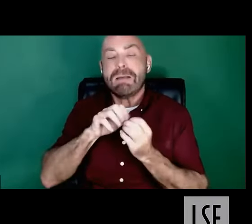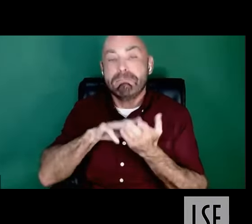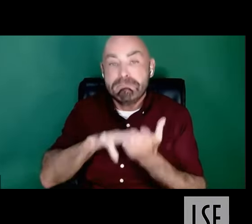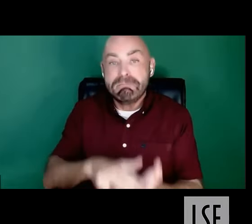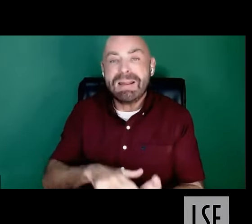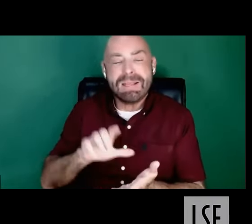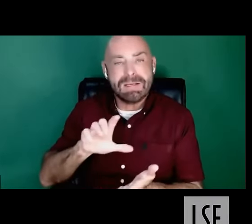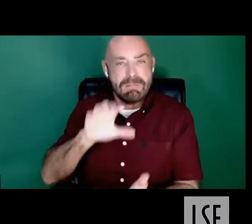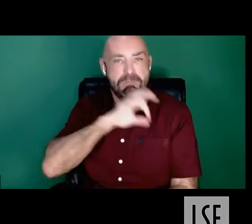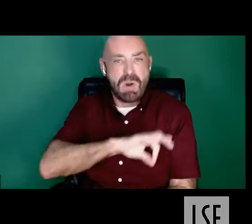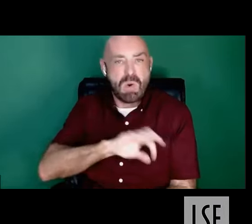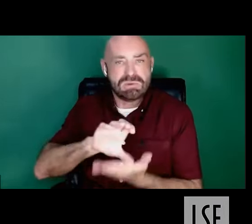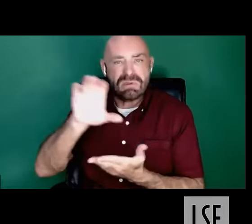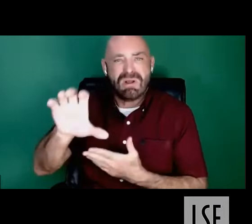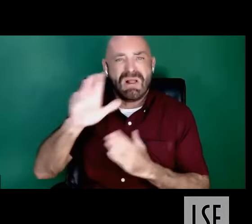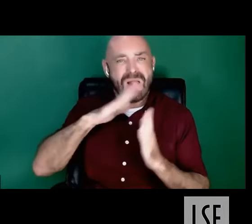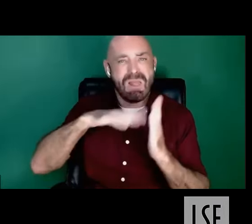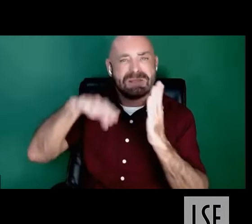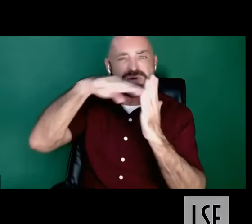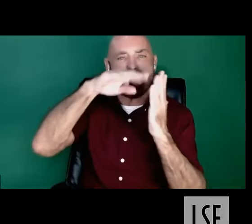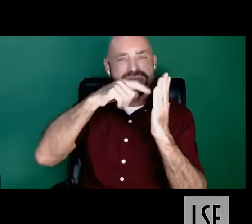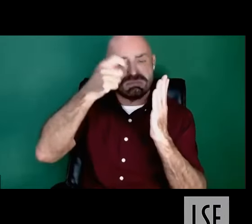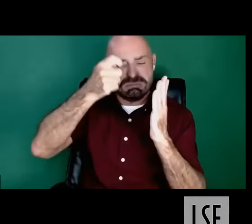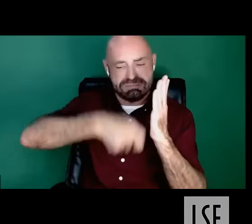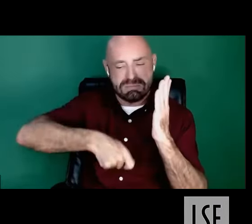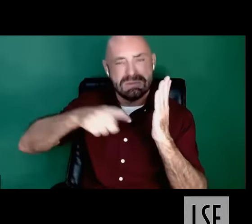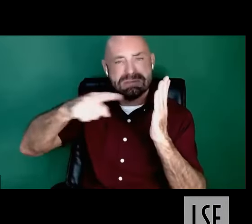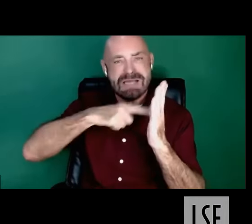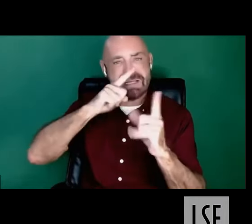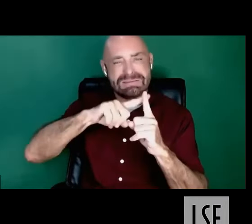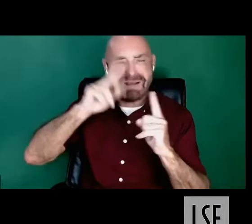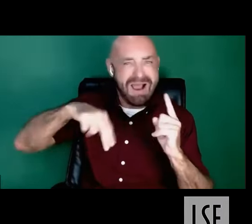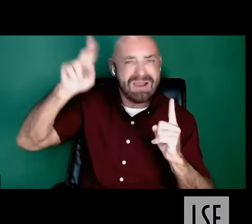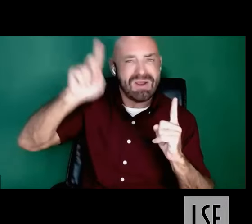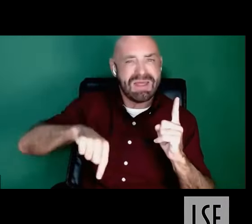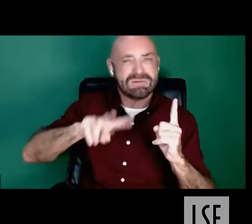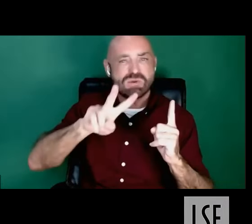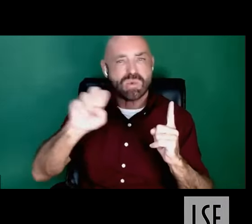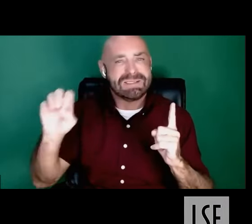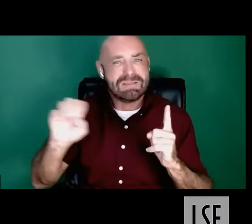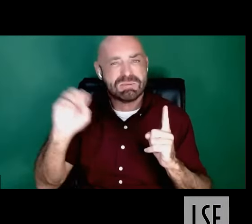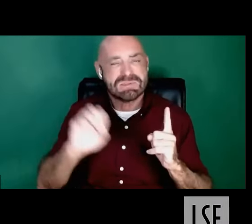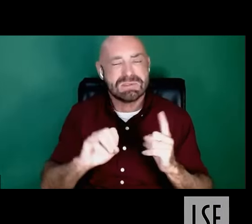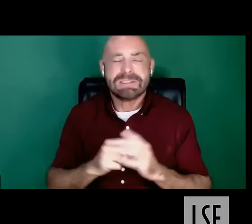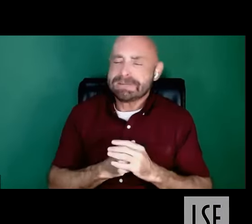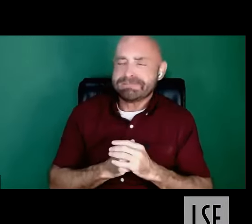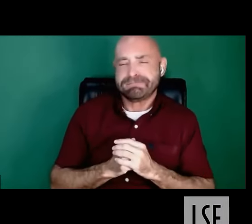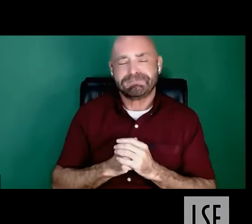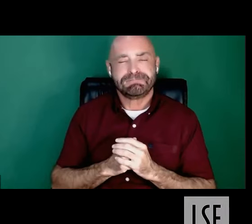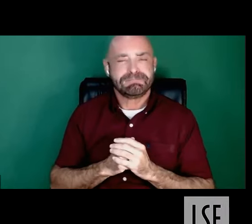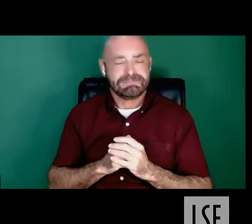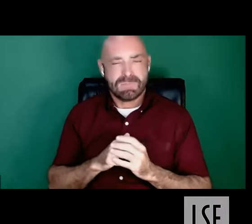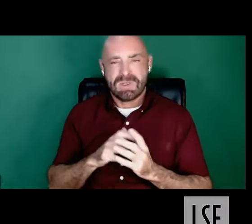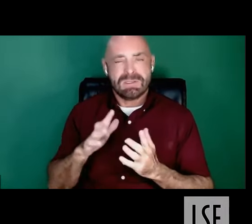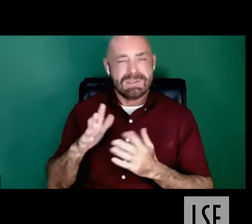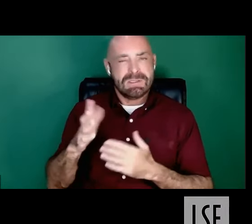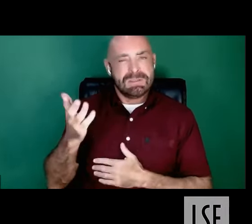top rate of tax is an awful lot higher than that in this country? So equalising capital gains tax, paying national insurance